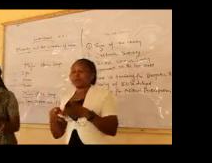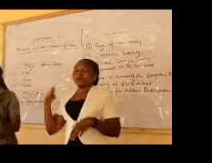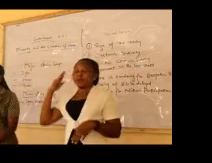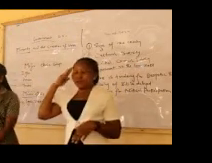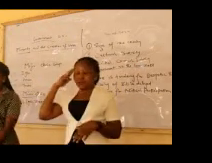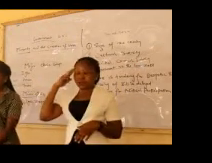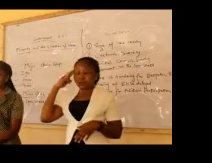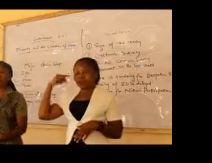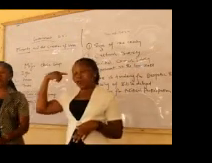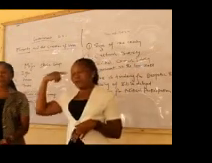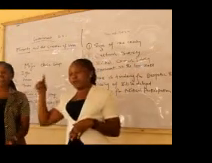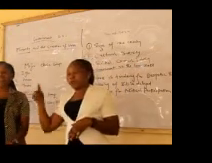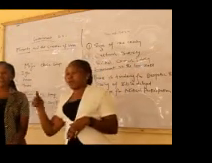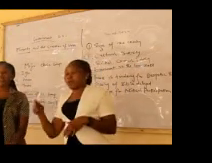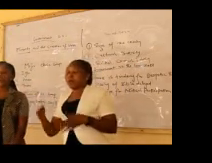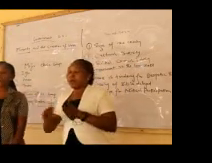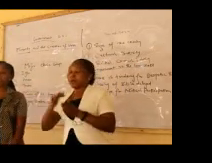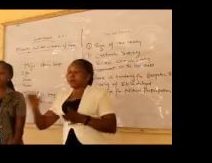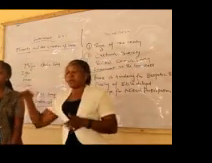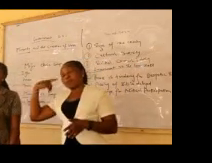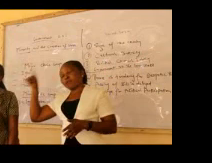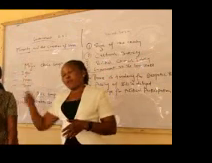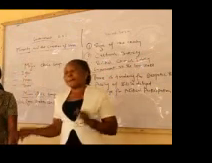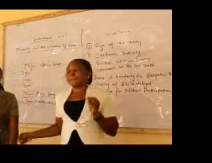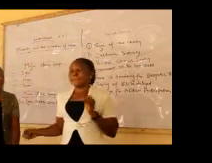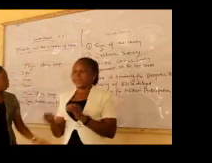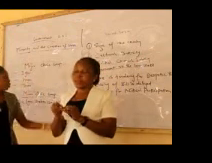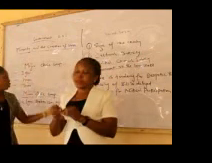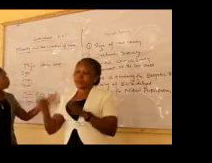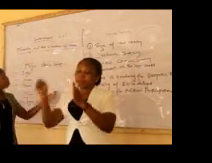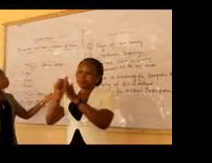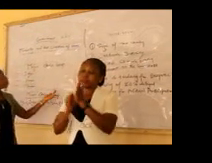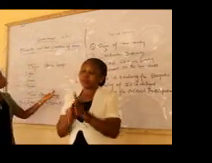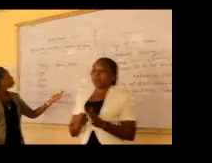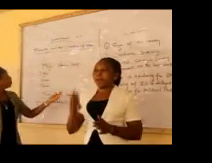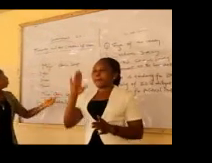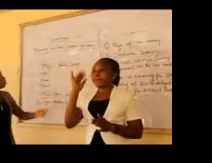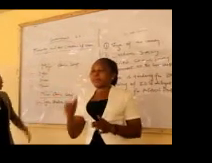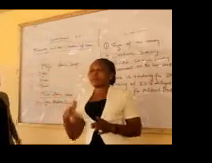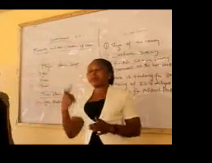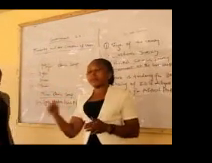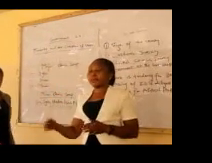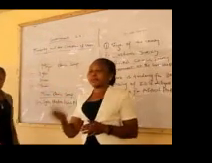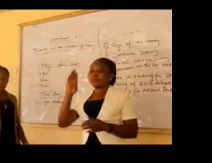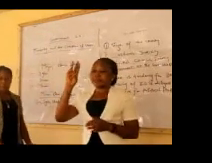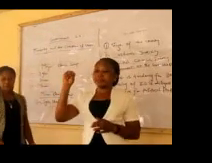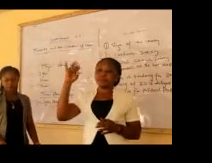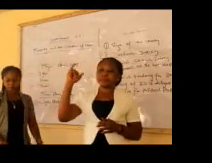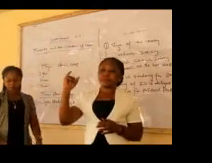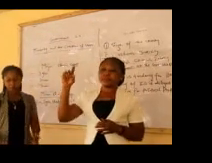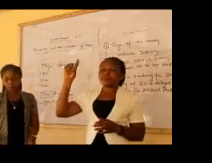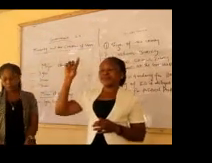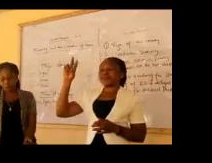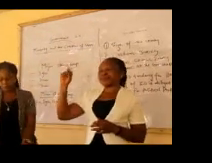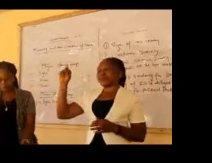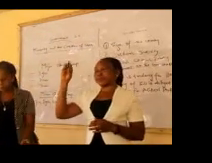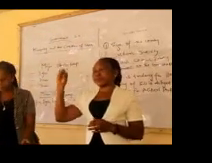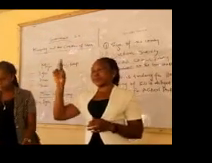reasons for the demand of more states by the minority group. Thank you very much.